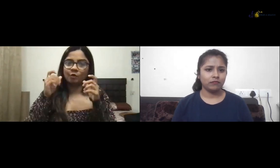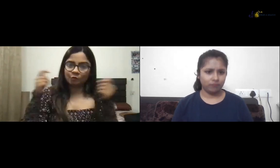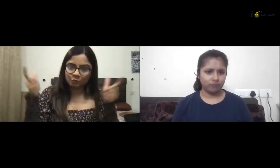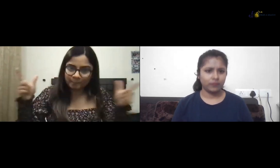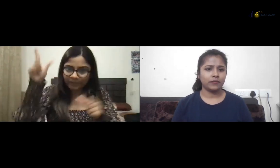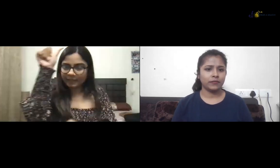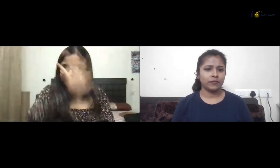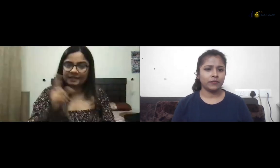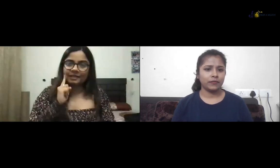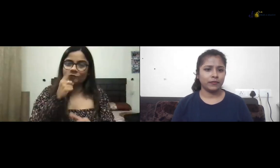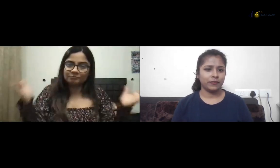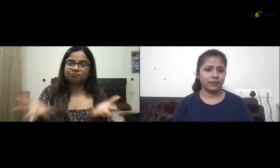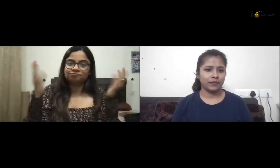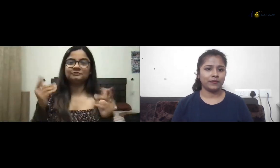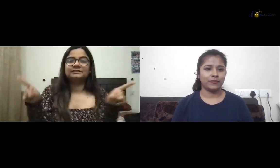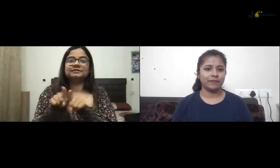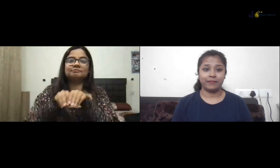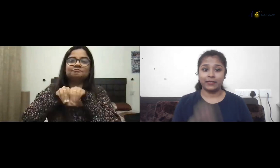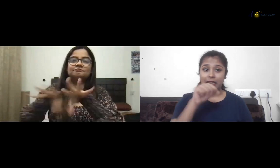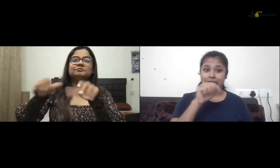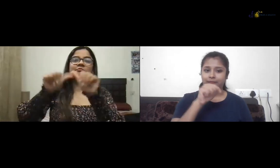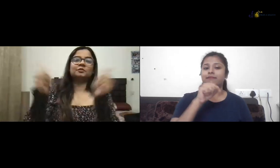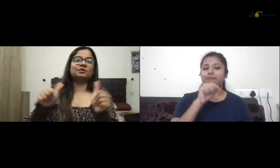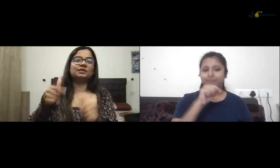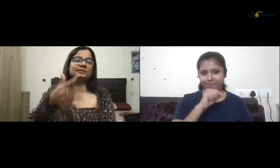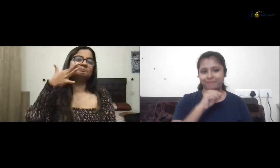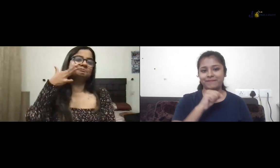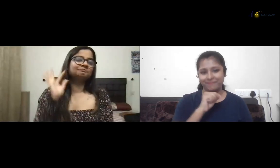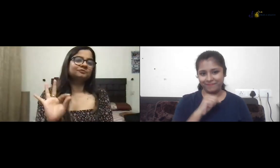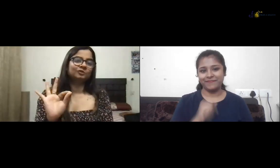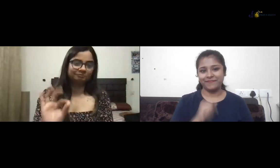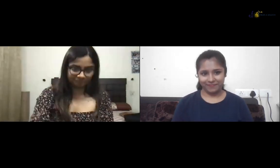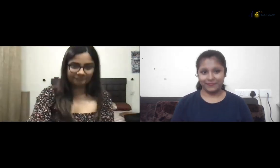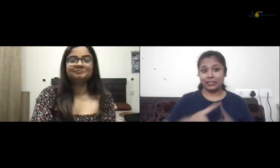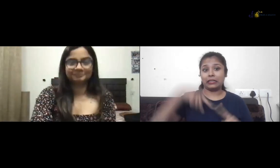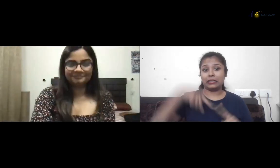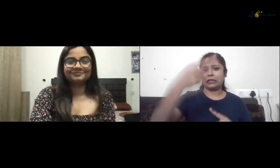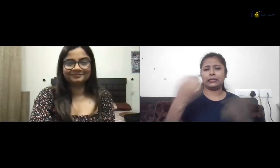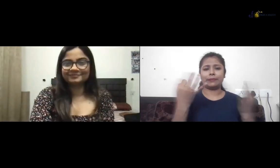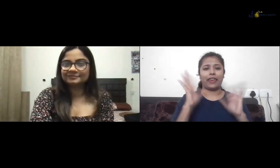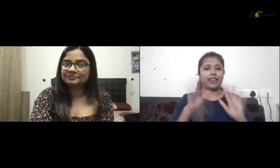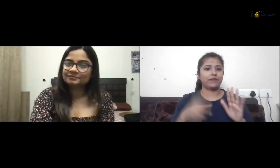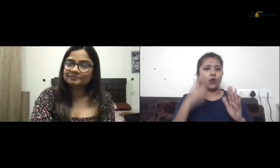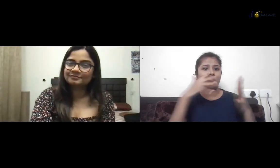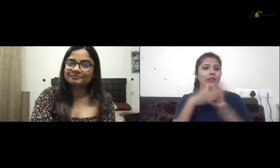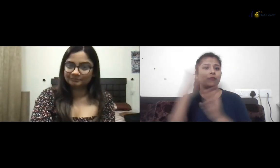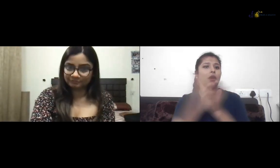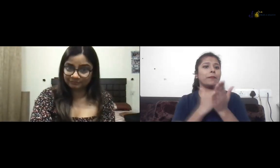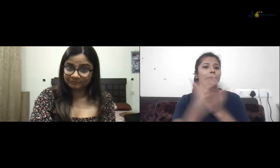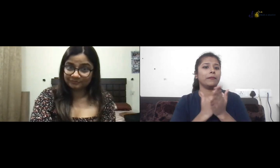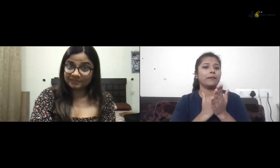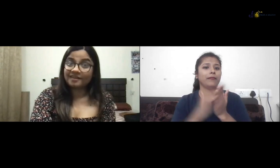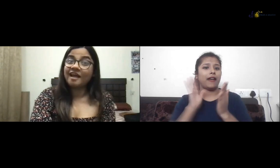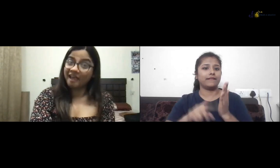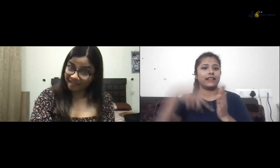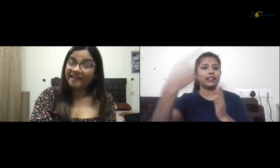As I have seen your story, you were sharing on the social media, so that is really nice and very important story which